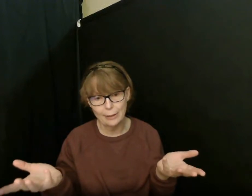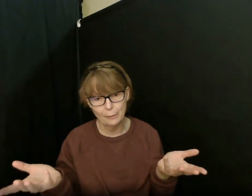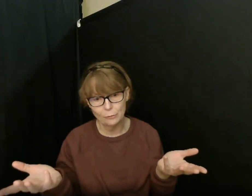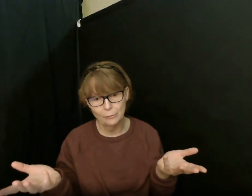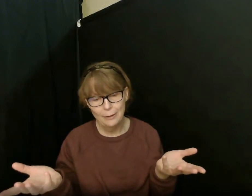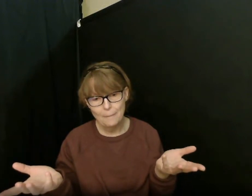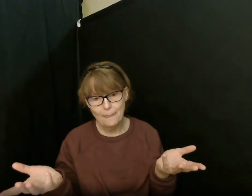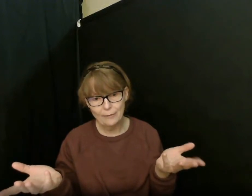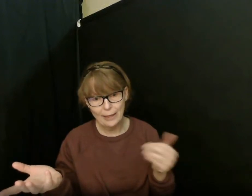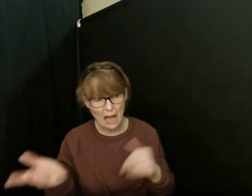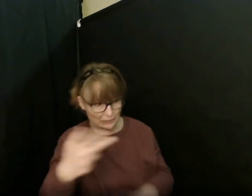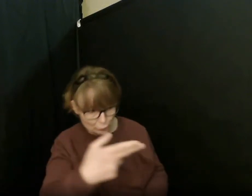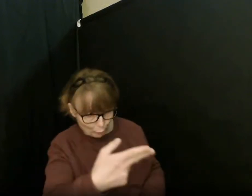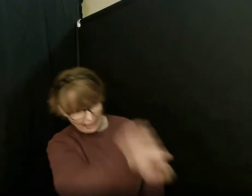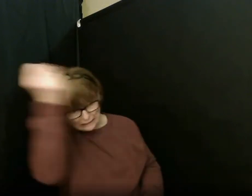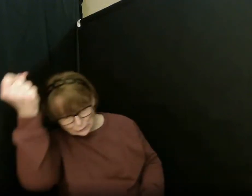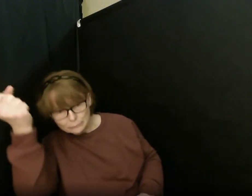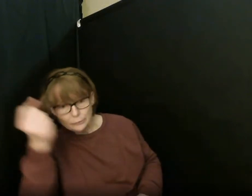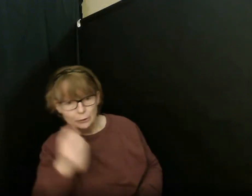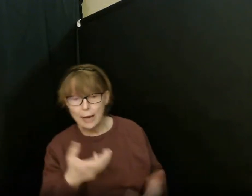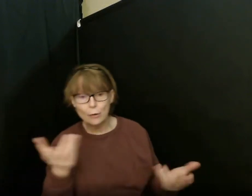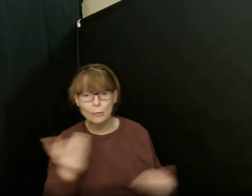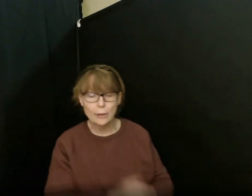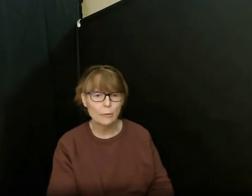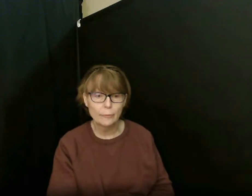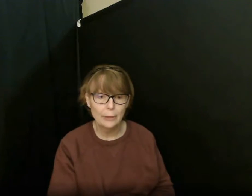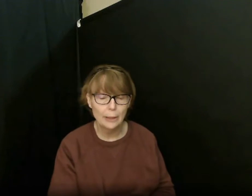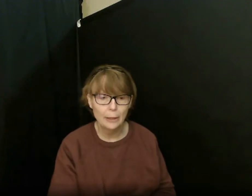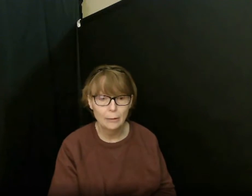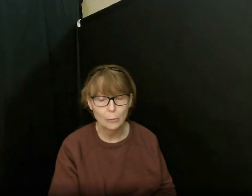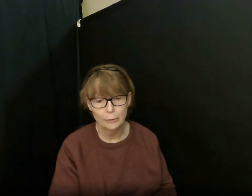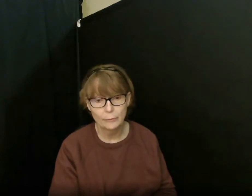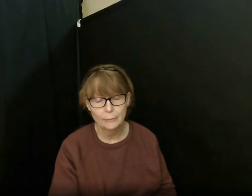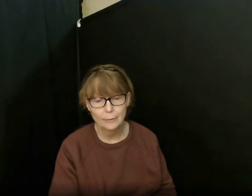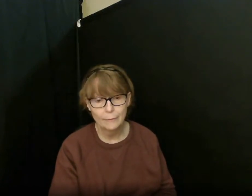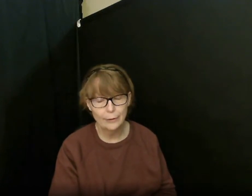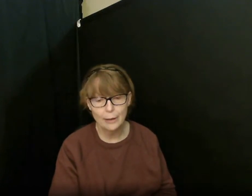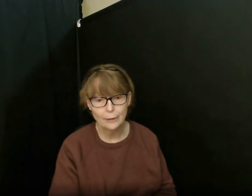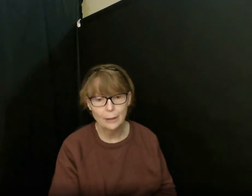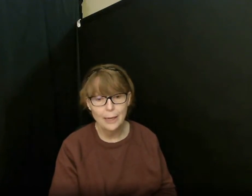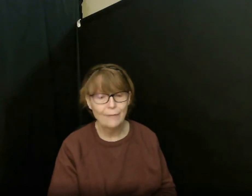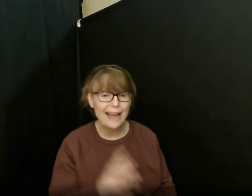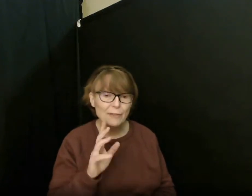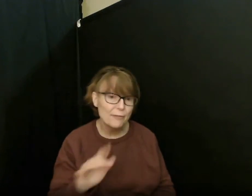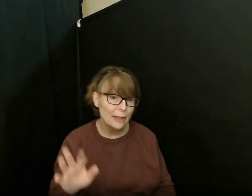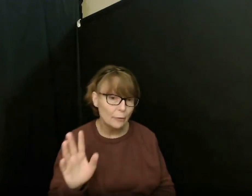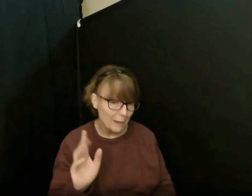language. Mhm. Like, Mhm. Interesting. I don't see words very Uh-huh. often. If I have to finger spell a